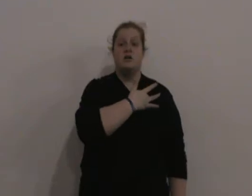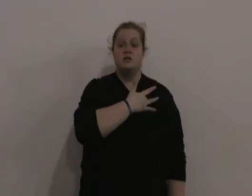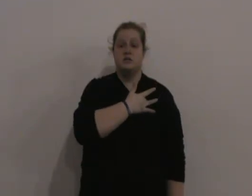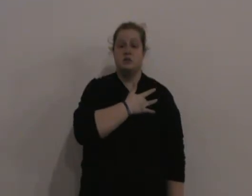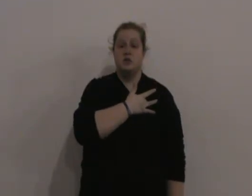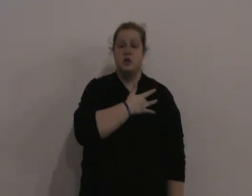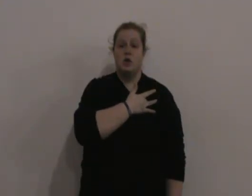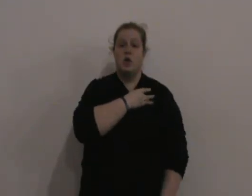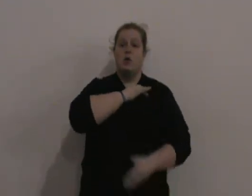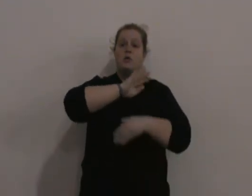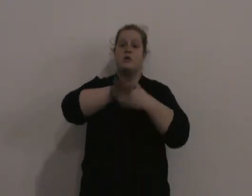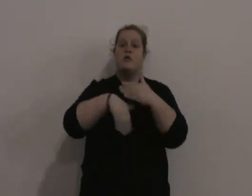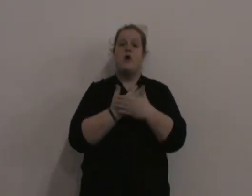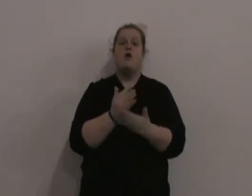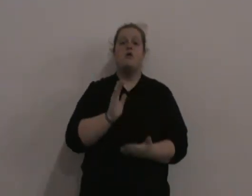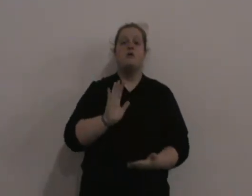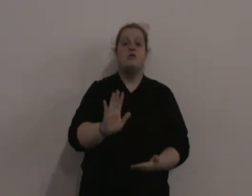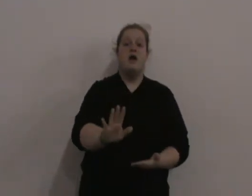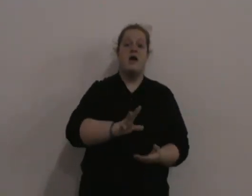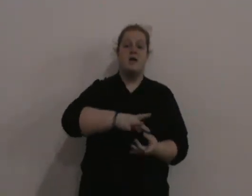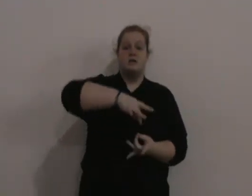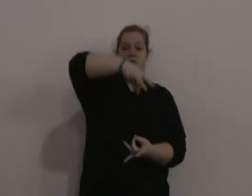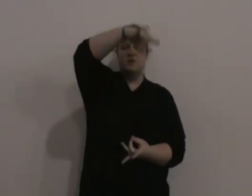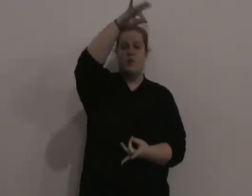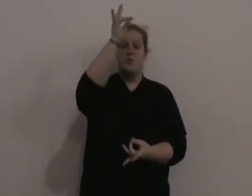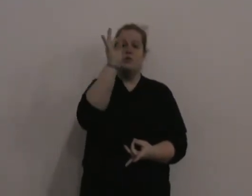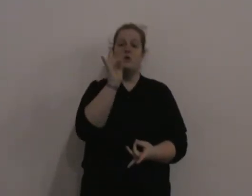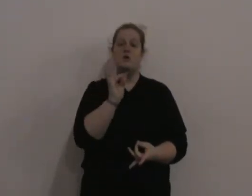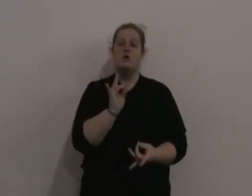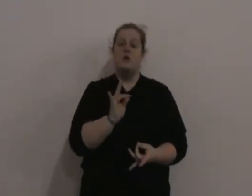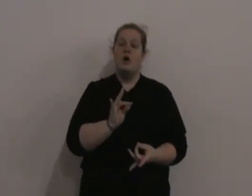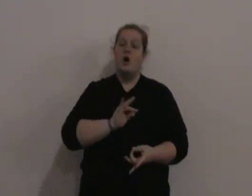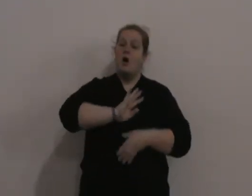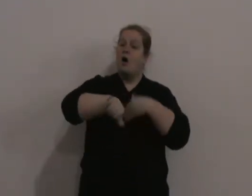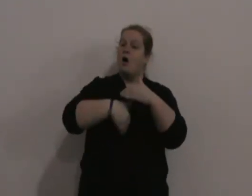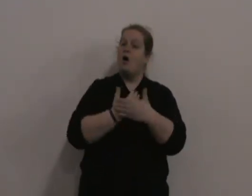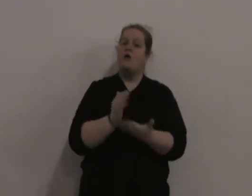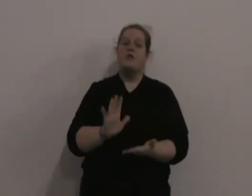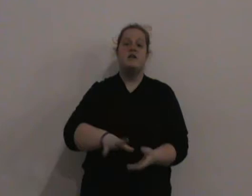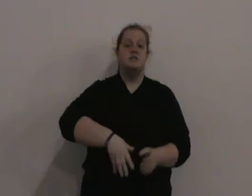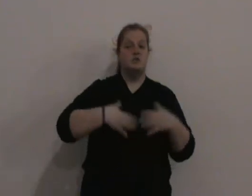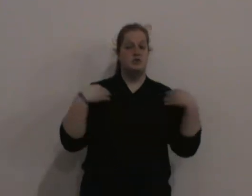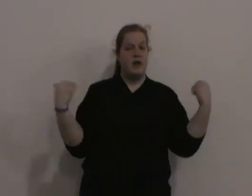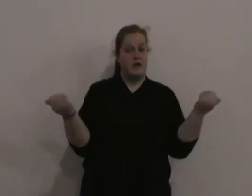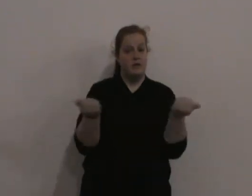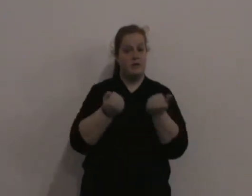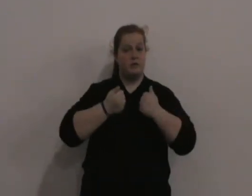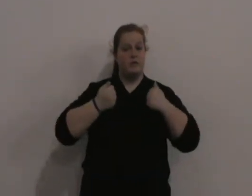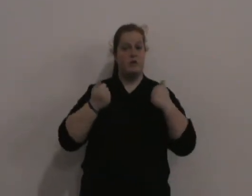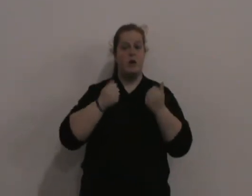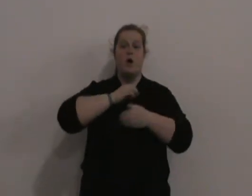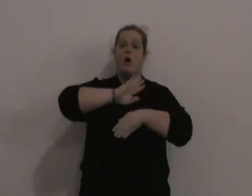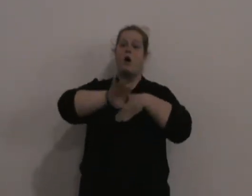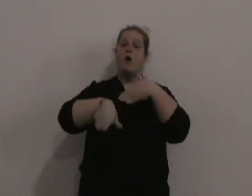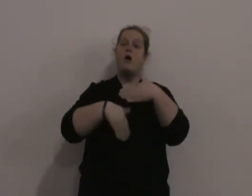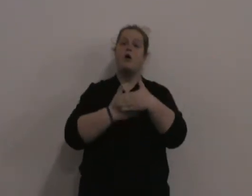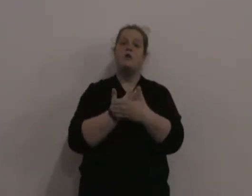heart, with all thy soul, all thy strength,